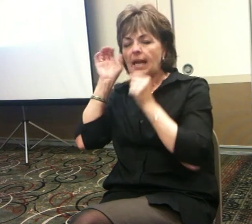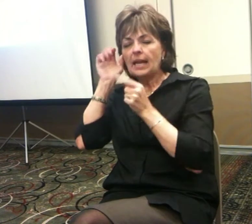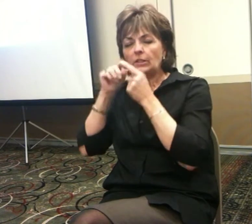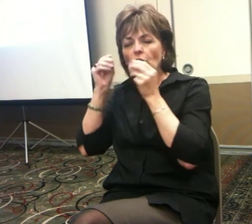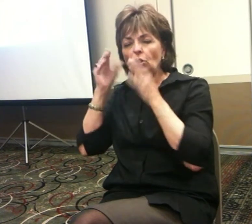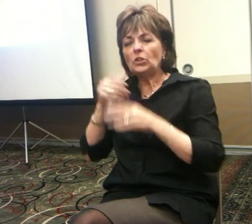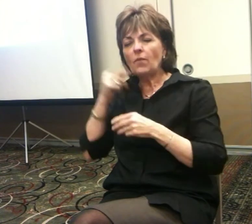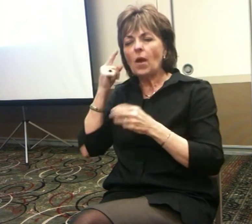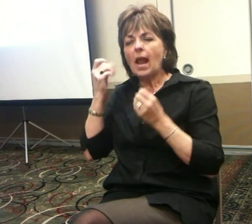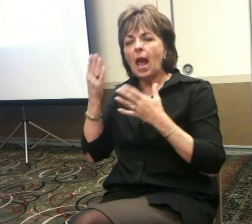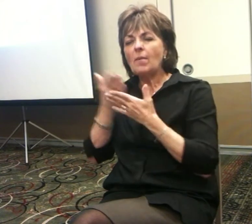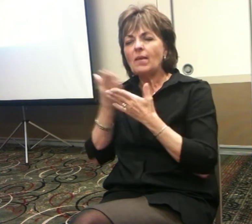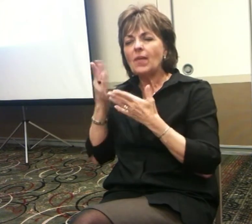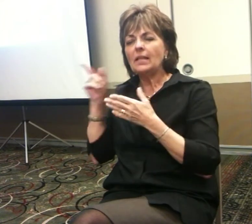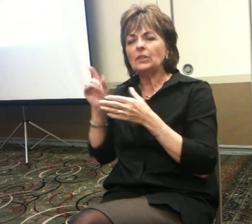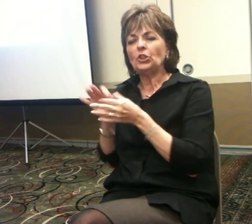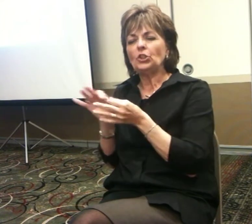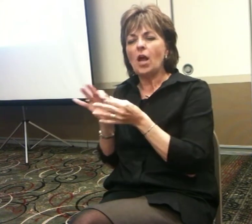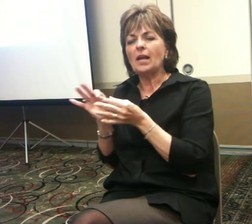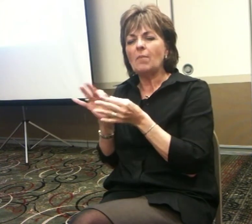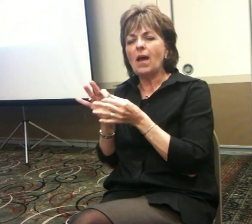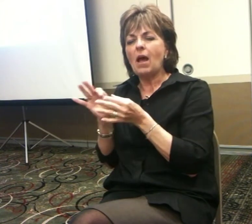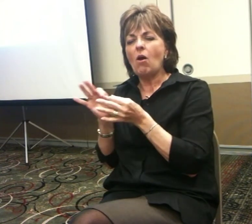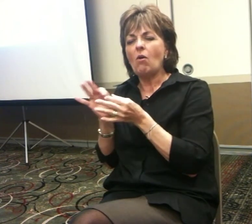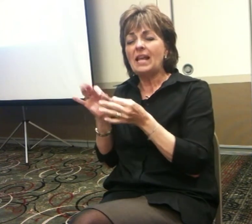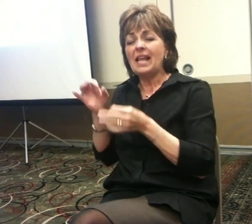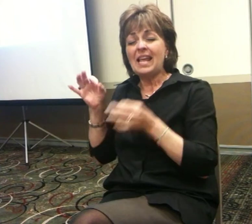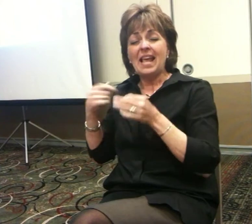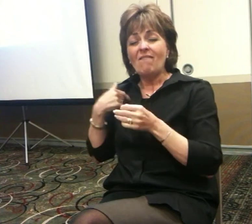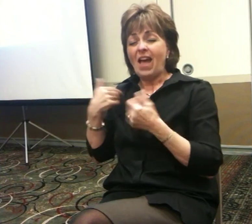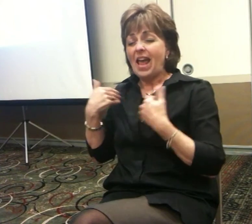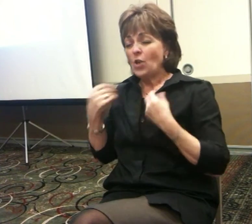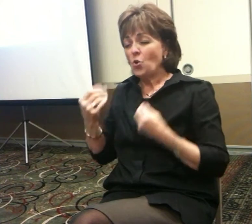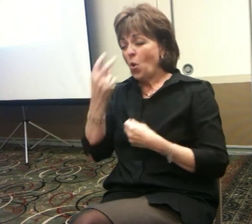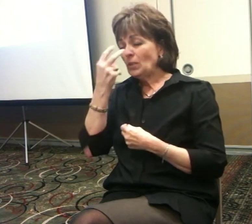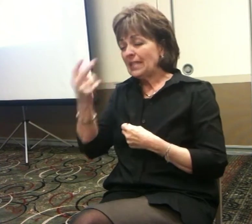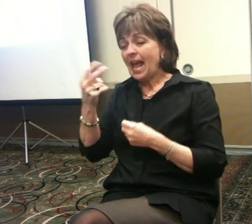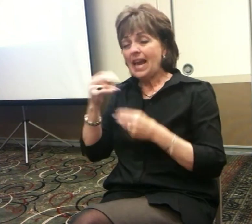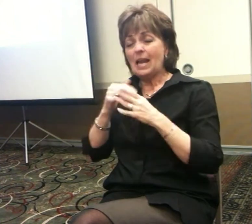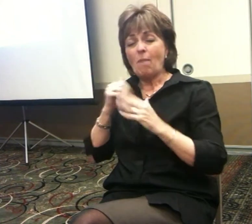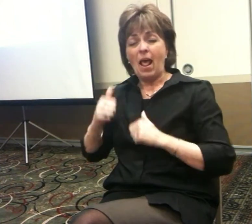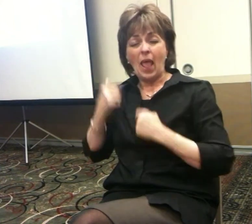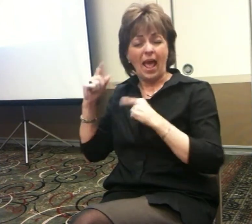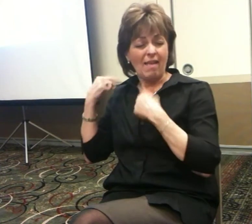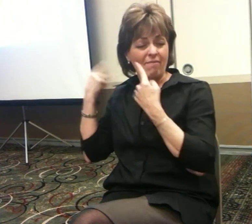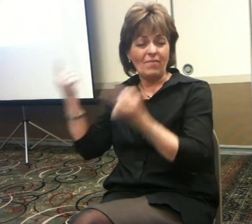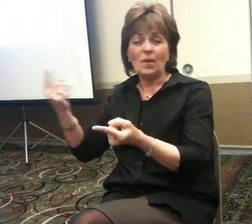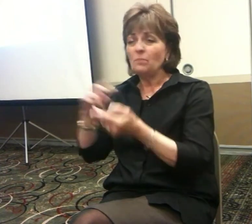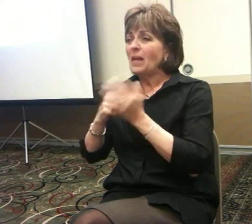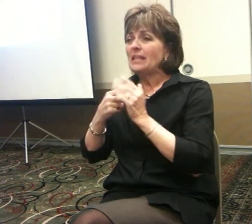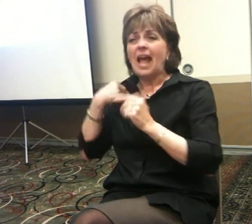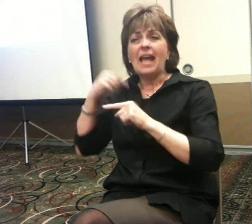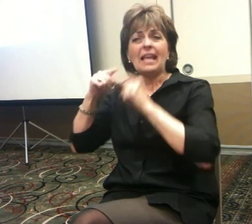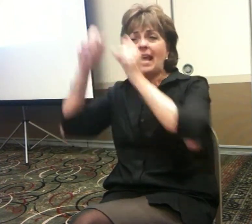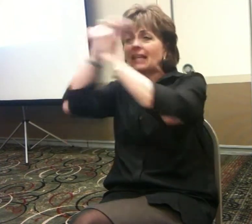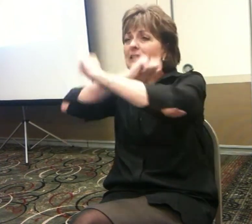is she talking about that if I did not have sight any time in my life, I could not even conceptualize? So what